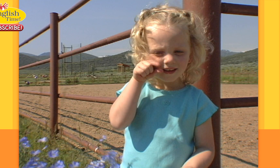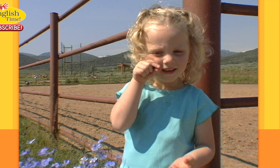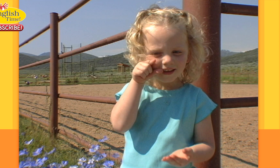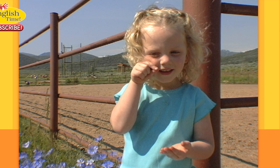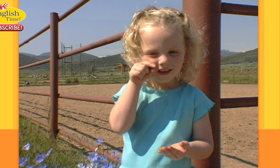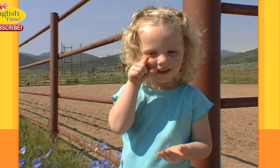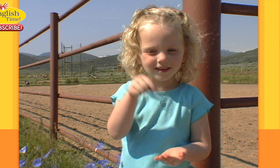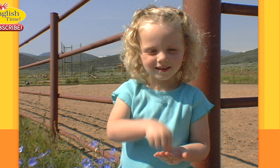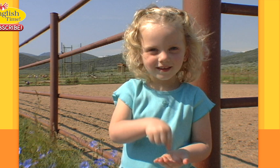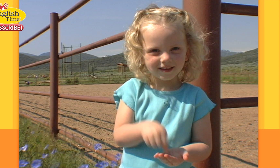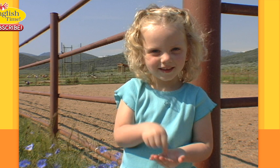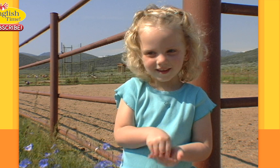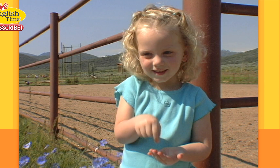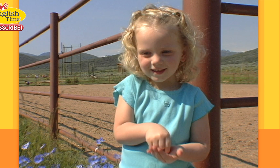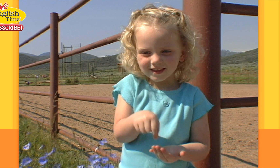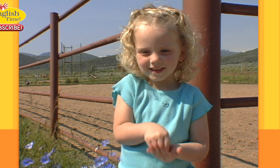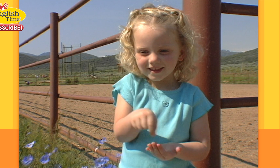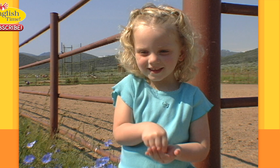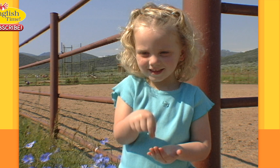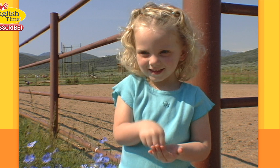Sign bird, then peck the ground.